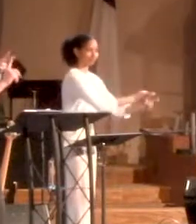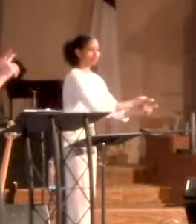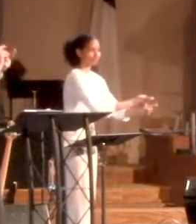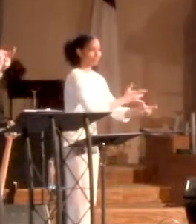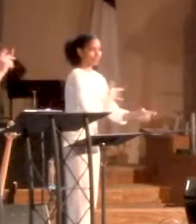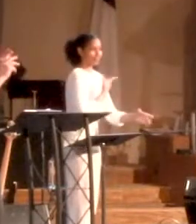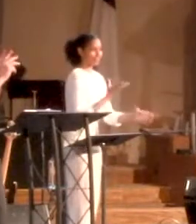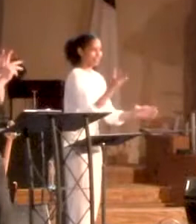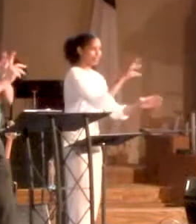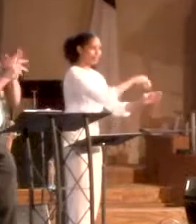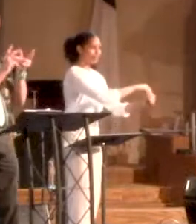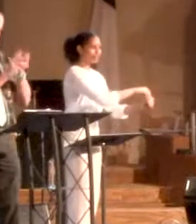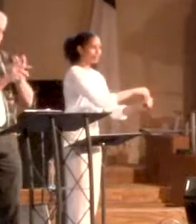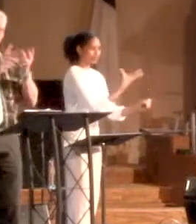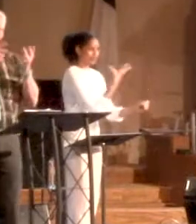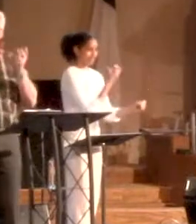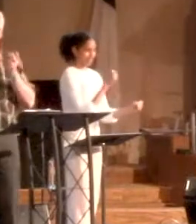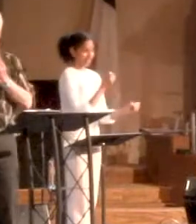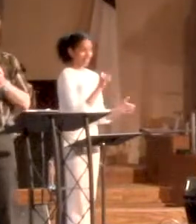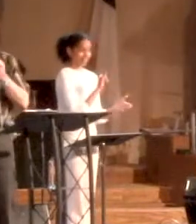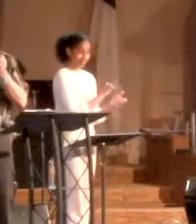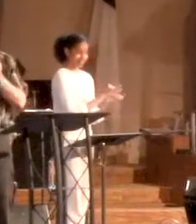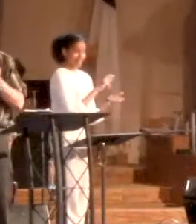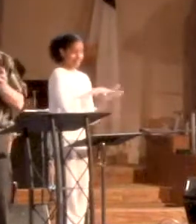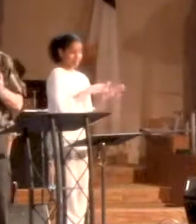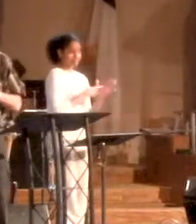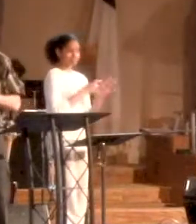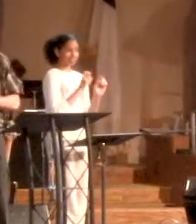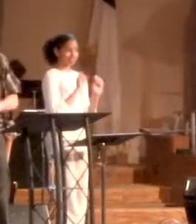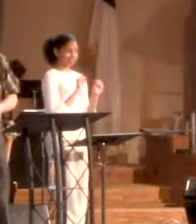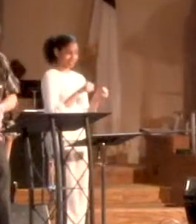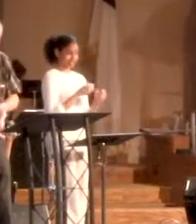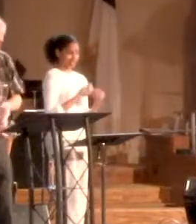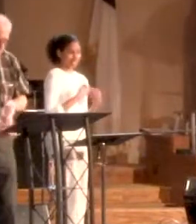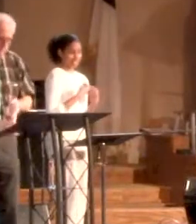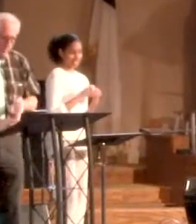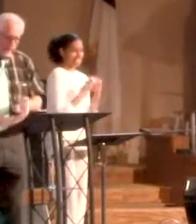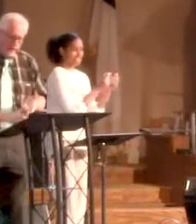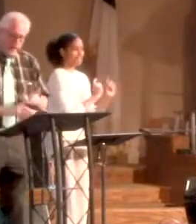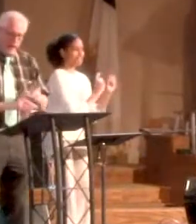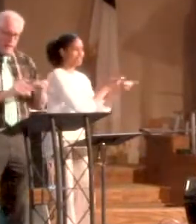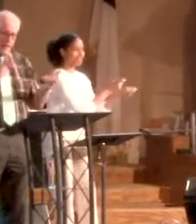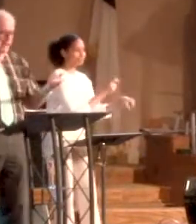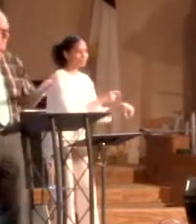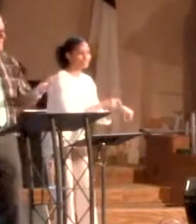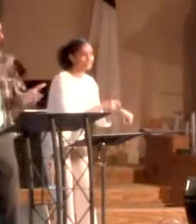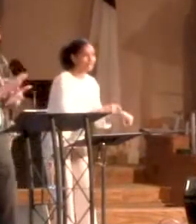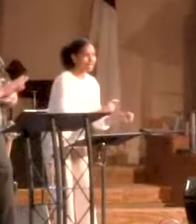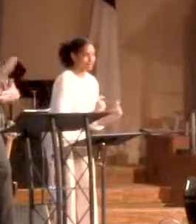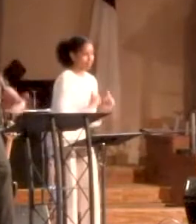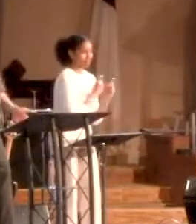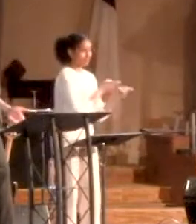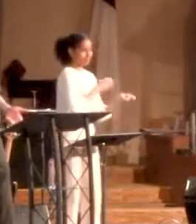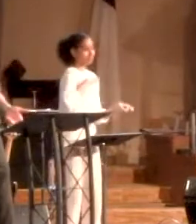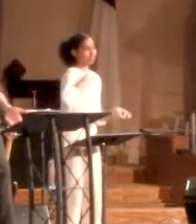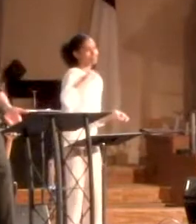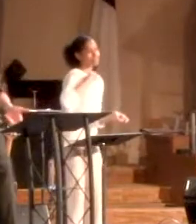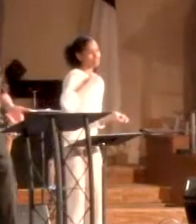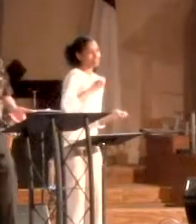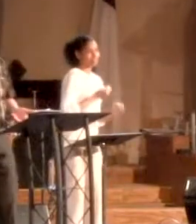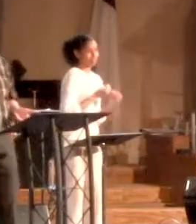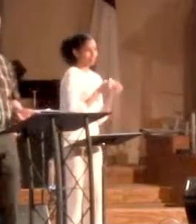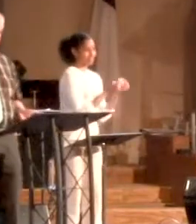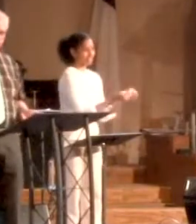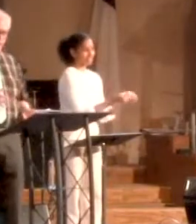welcomed, included, and part of that is making a significant contribution. Make them feel like